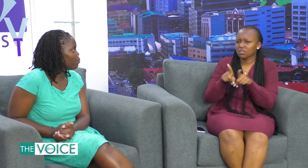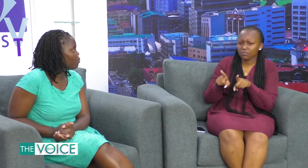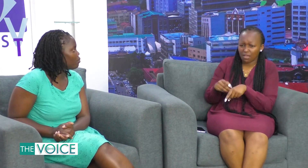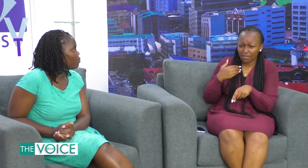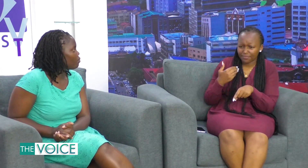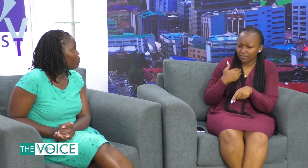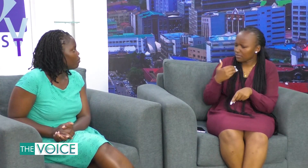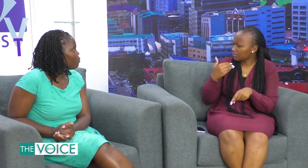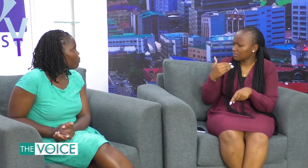can apply.